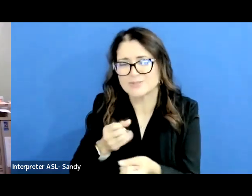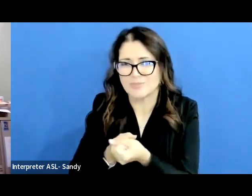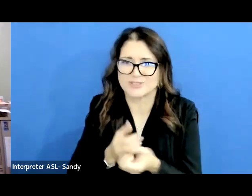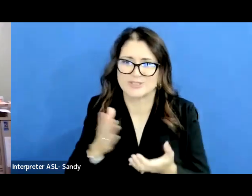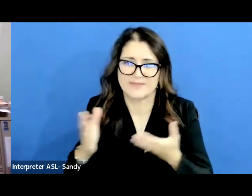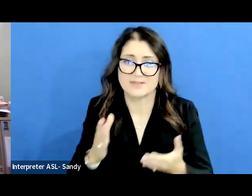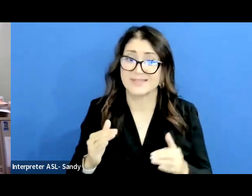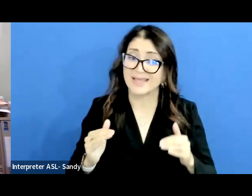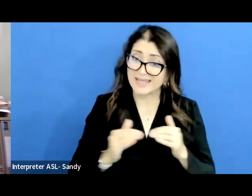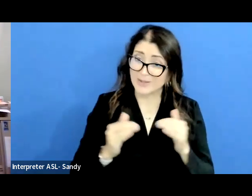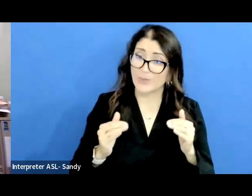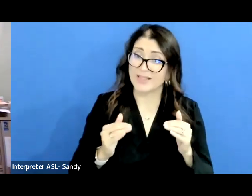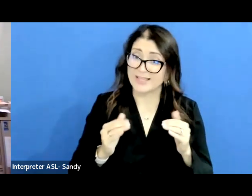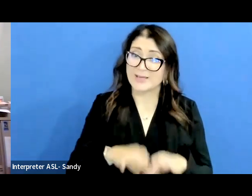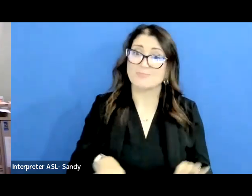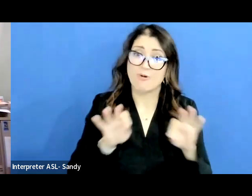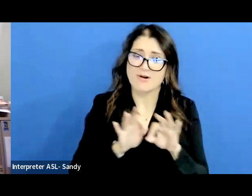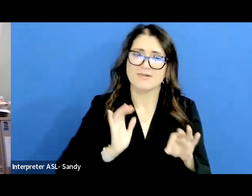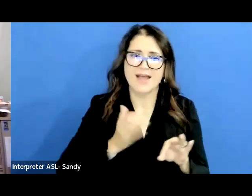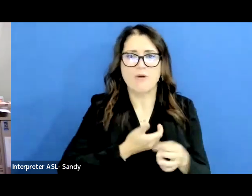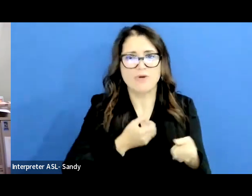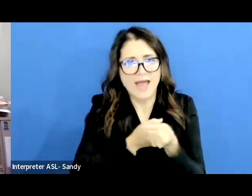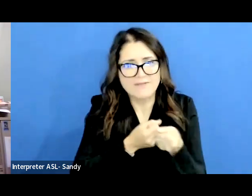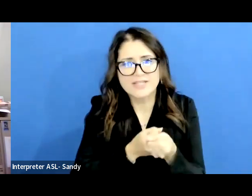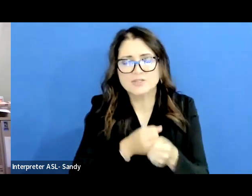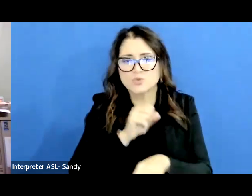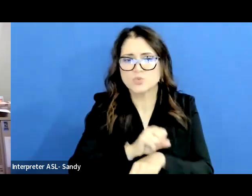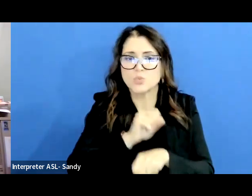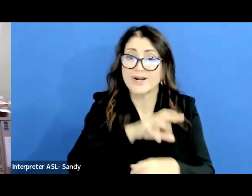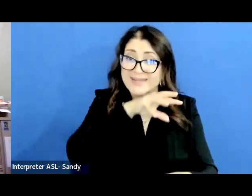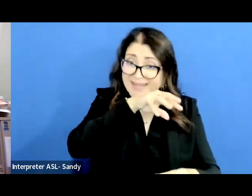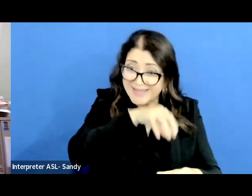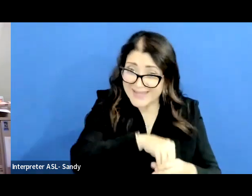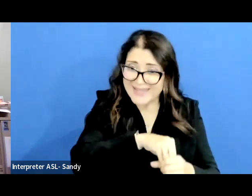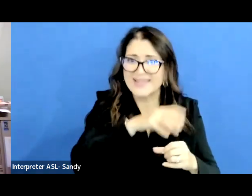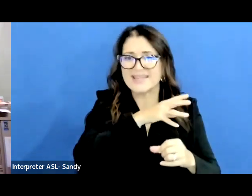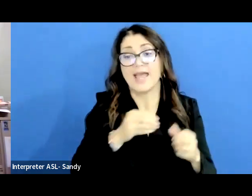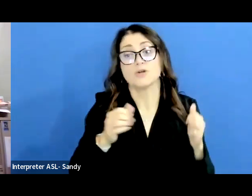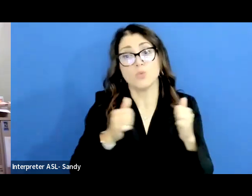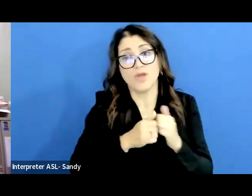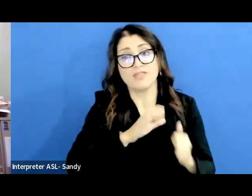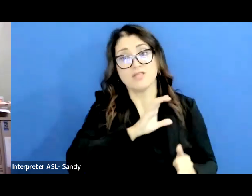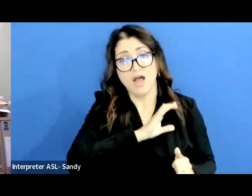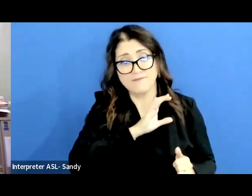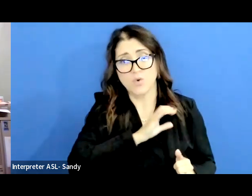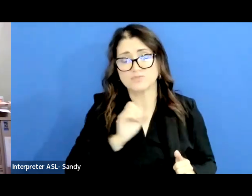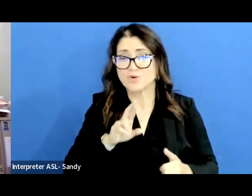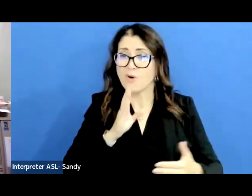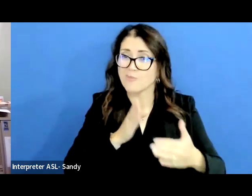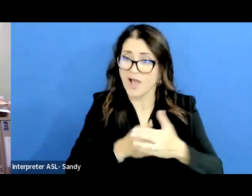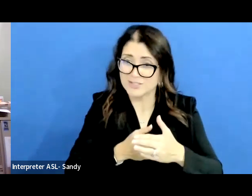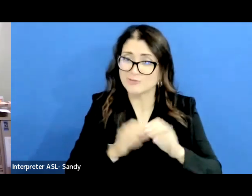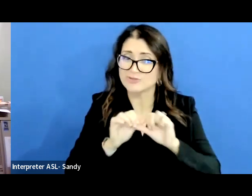important are advocates who work in and with law enforcement and prosecution agencies that have a